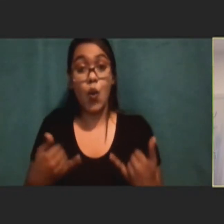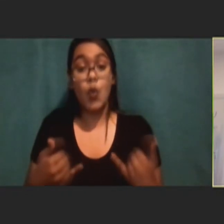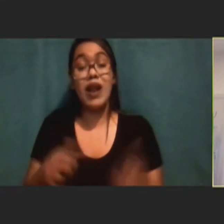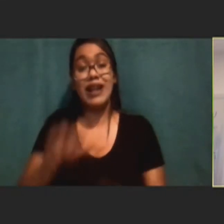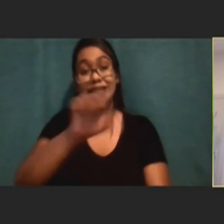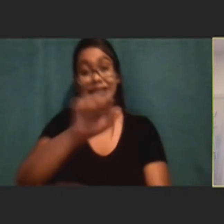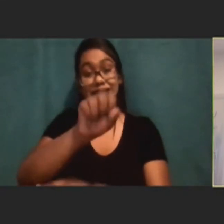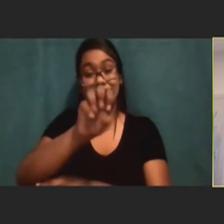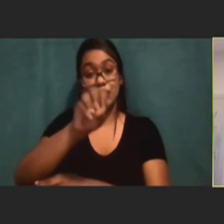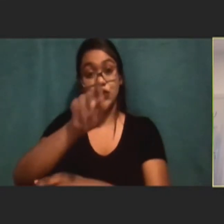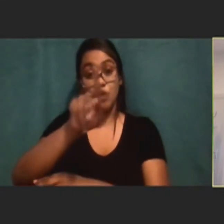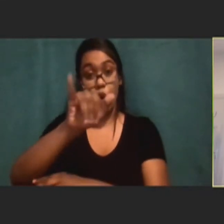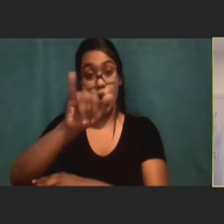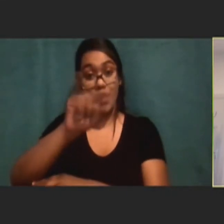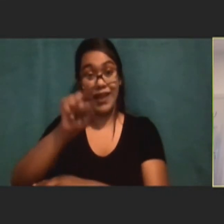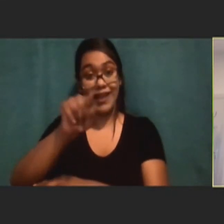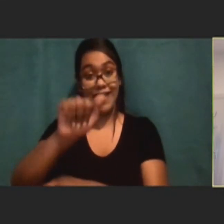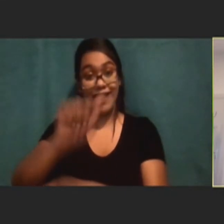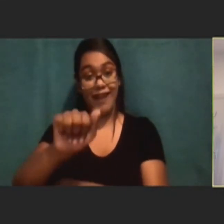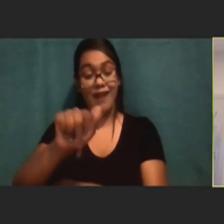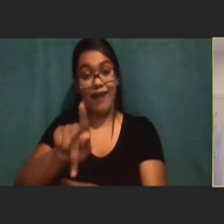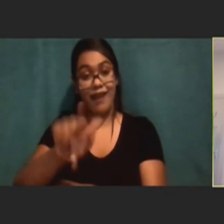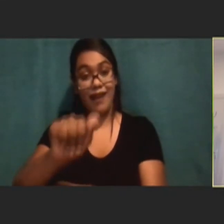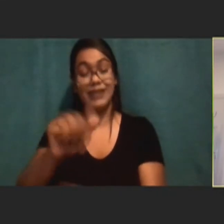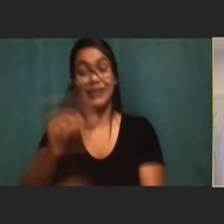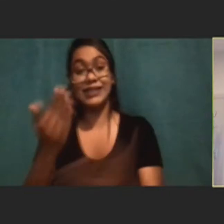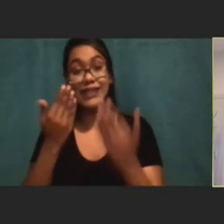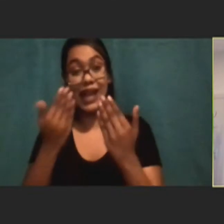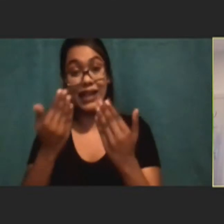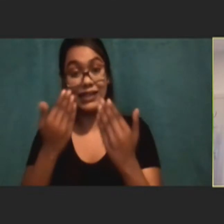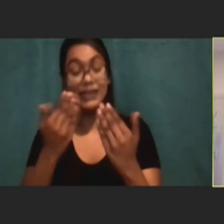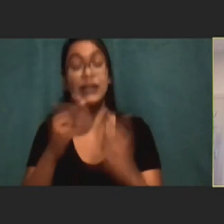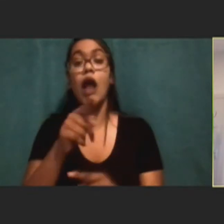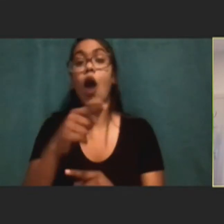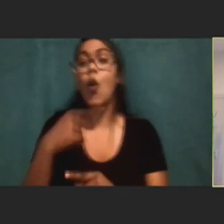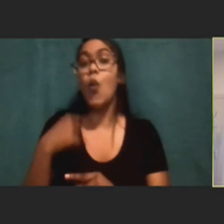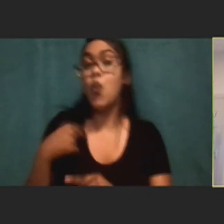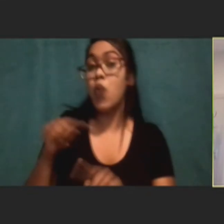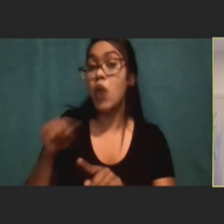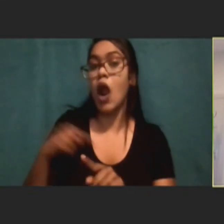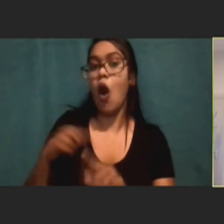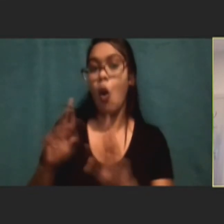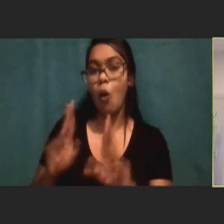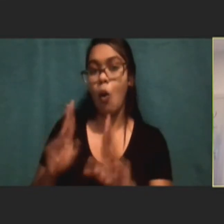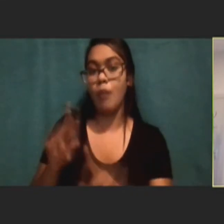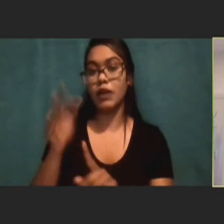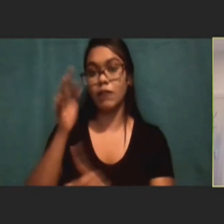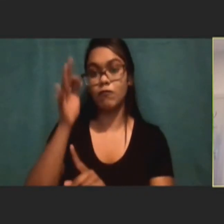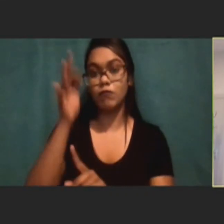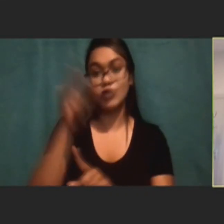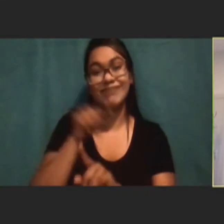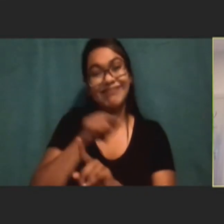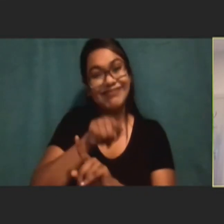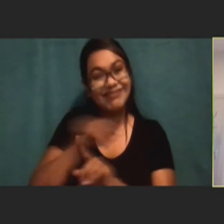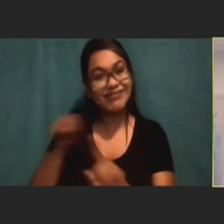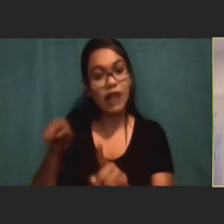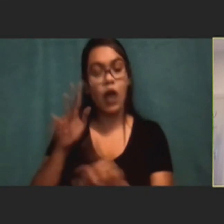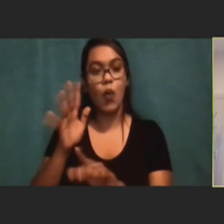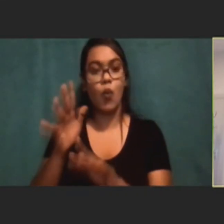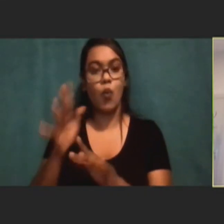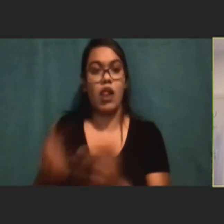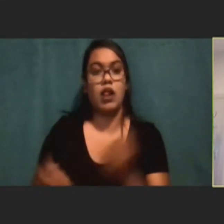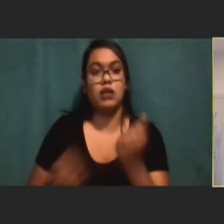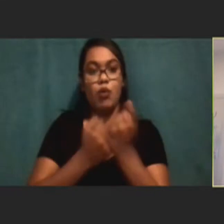Johnson & Johnson vaccines. So that's what we call a homologous boost. And we are awaiting